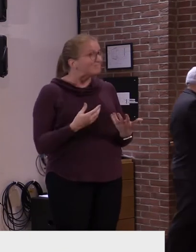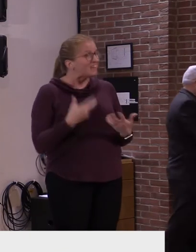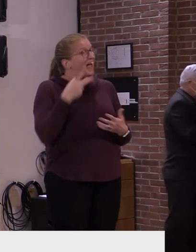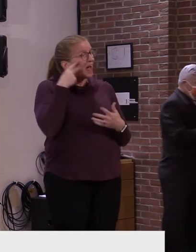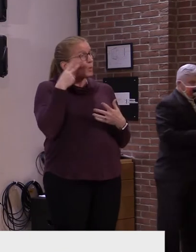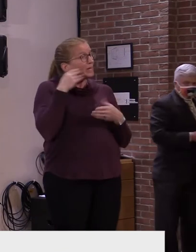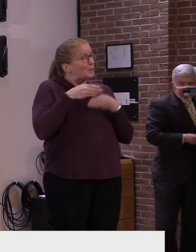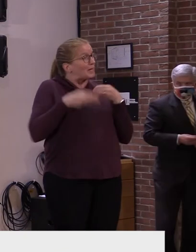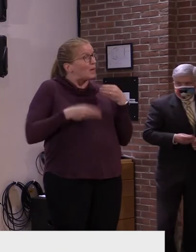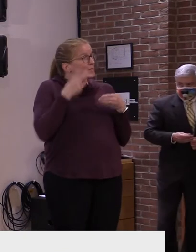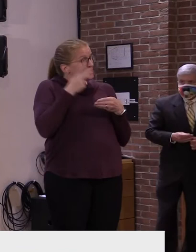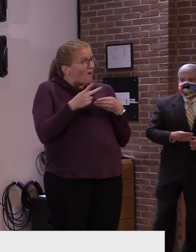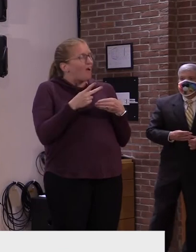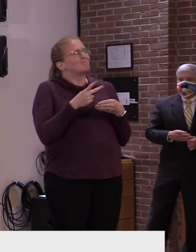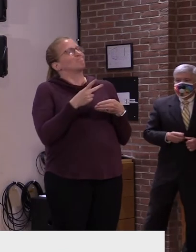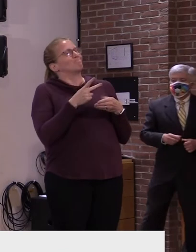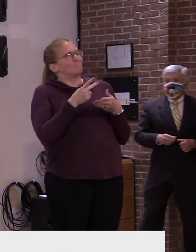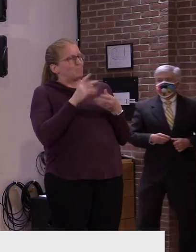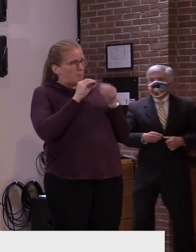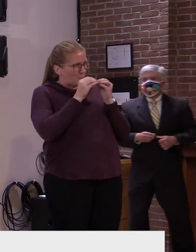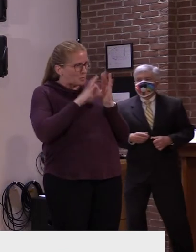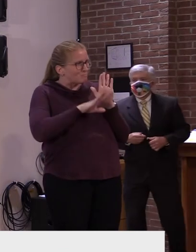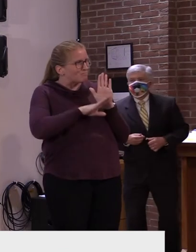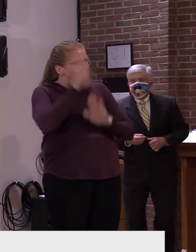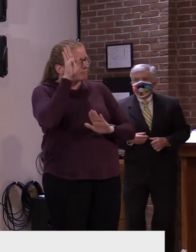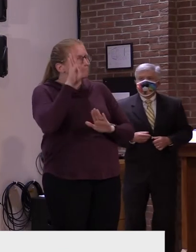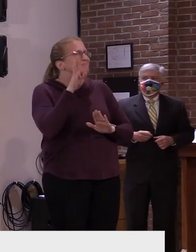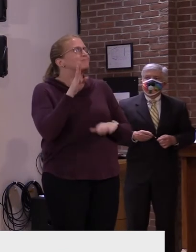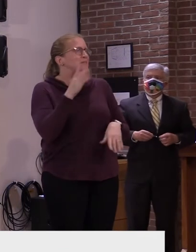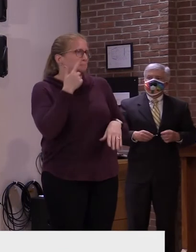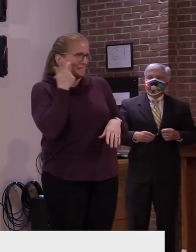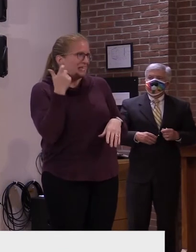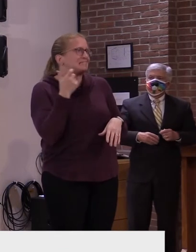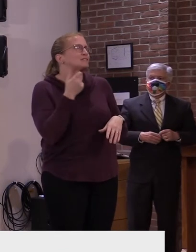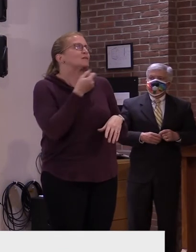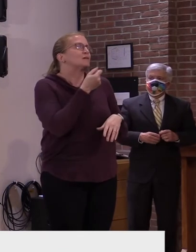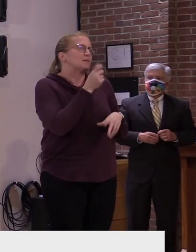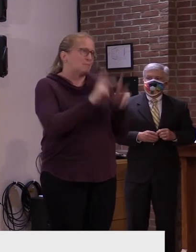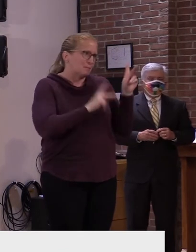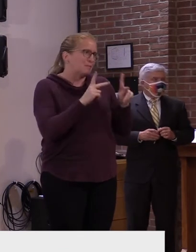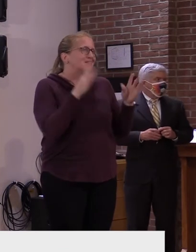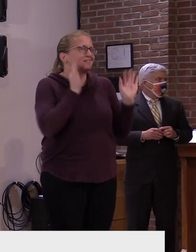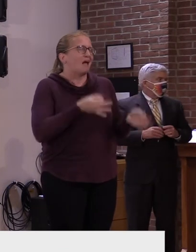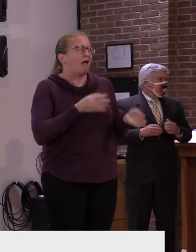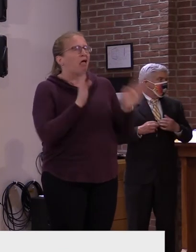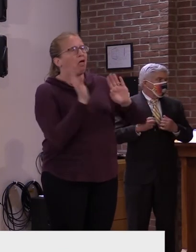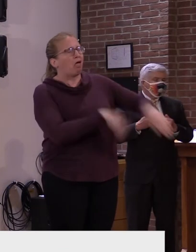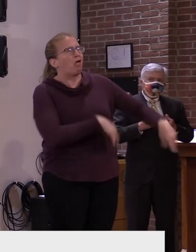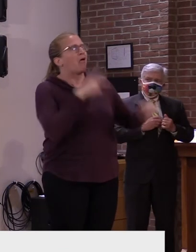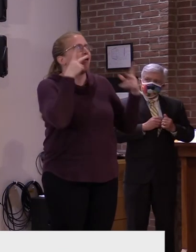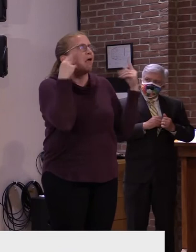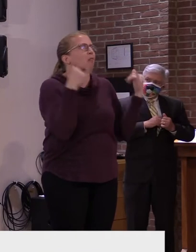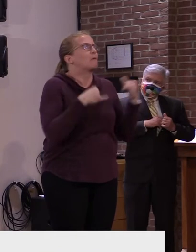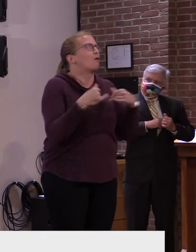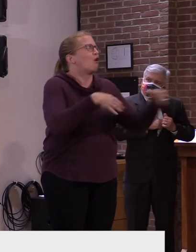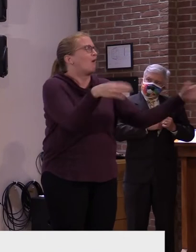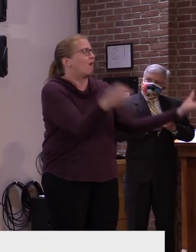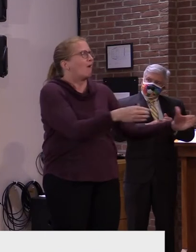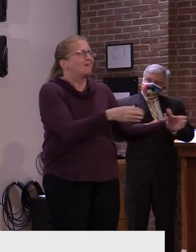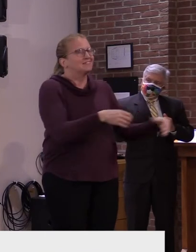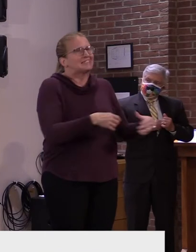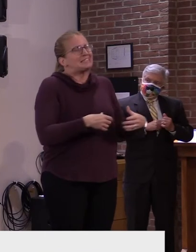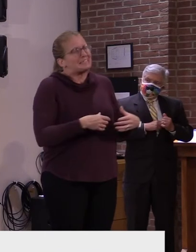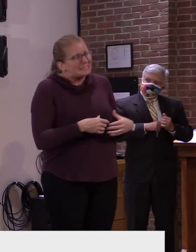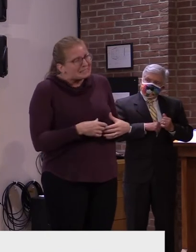weekend where i believe that there are a number cases that are tied to those events so again when